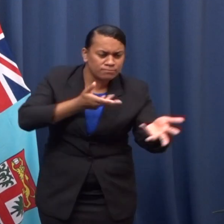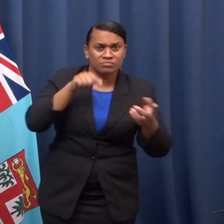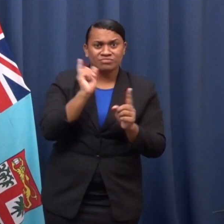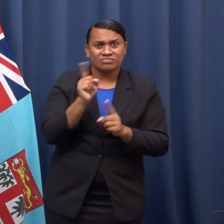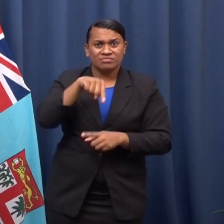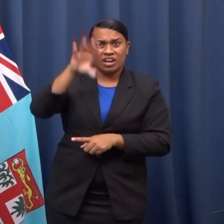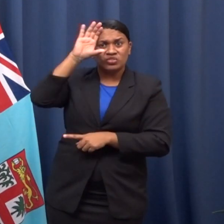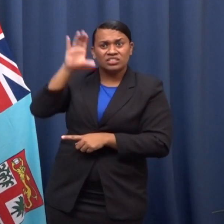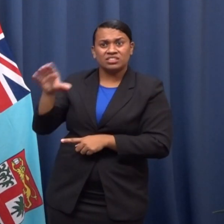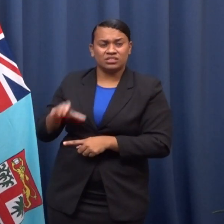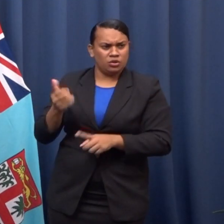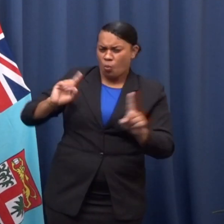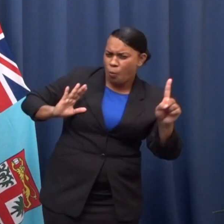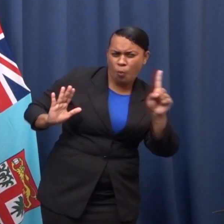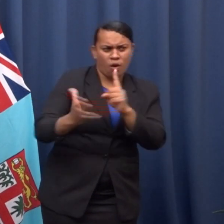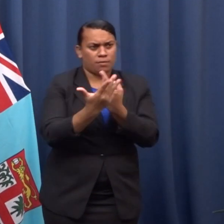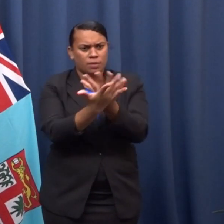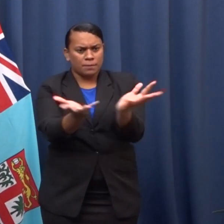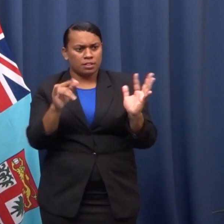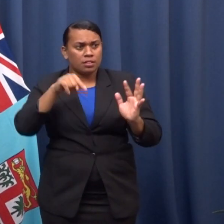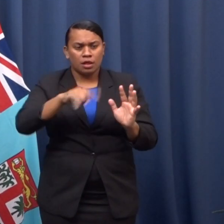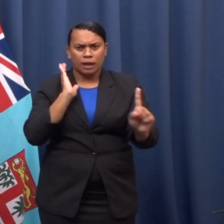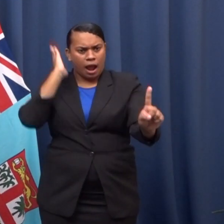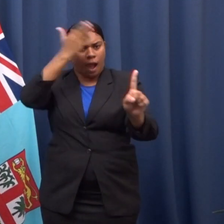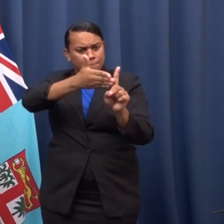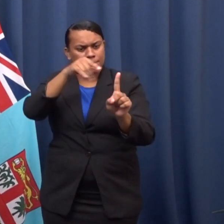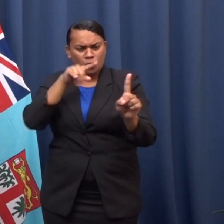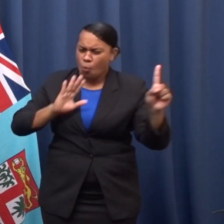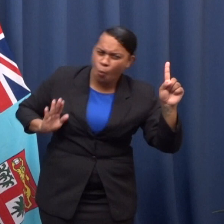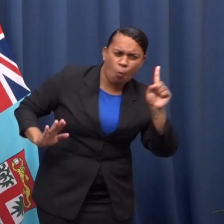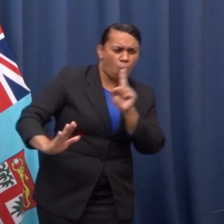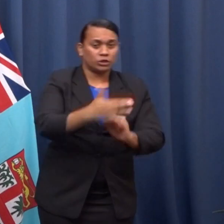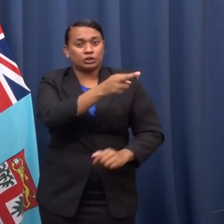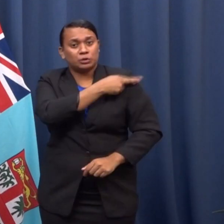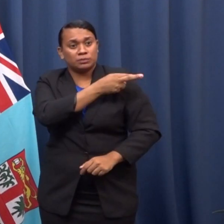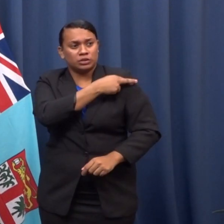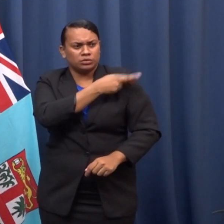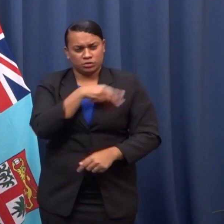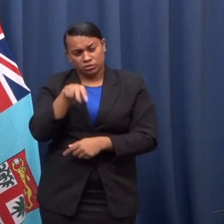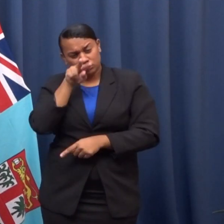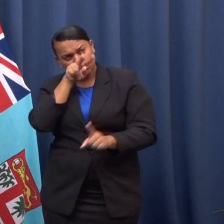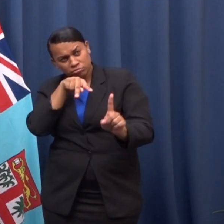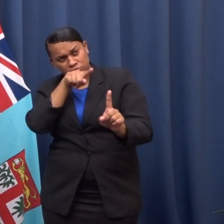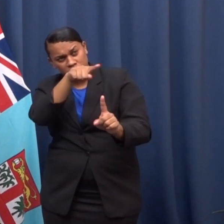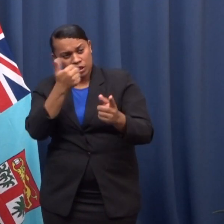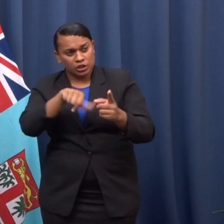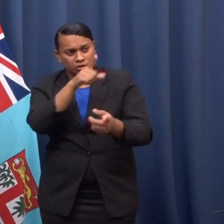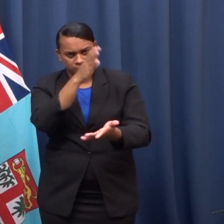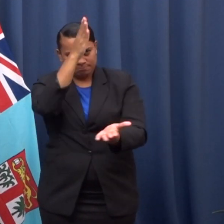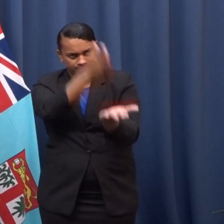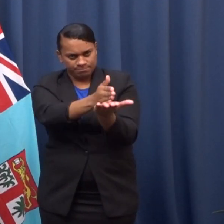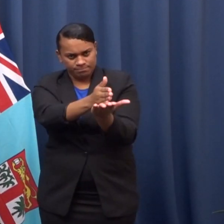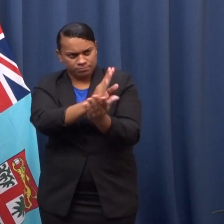a police responsibility, it's everyone's responsibility. When you see these things, you correct it there and then, and you